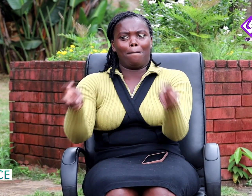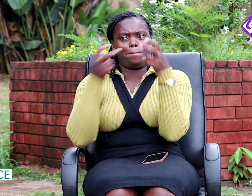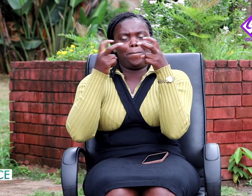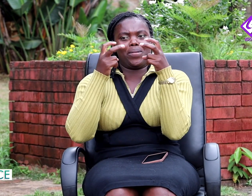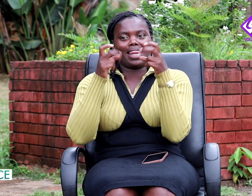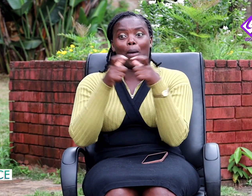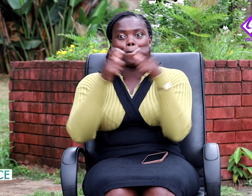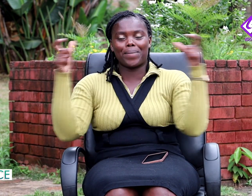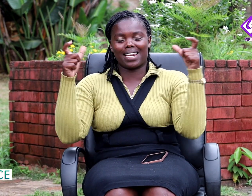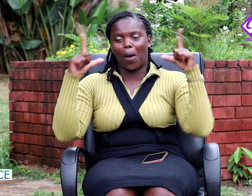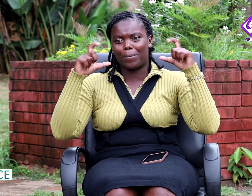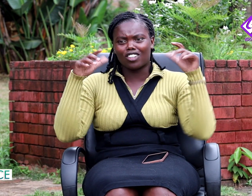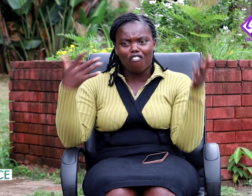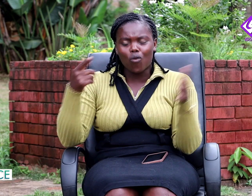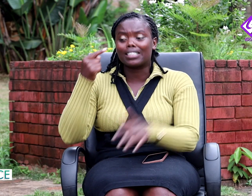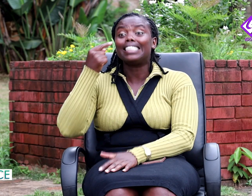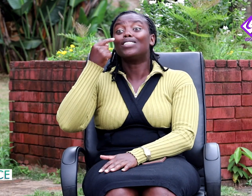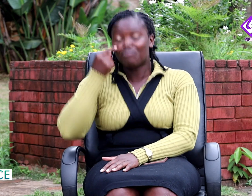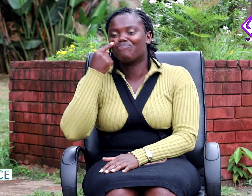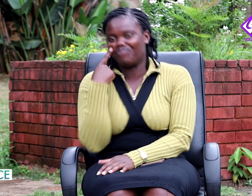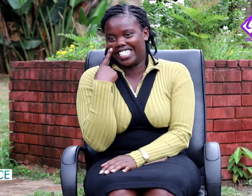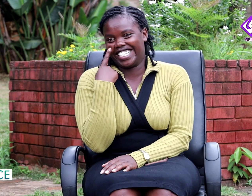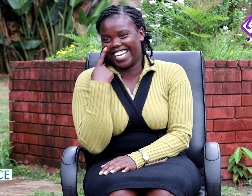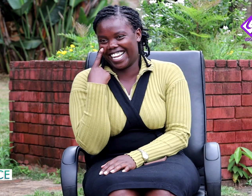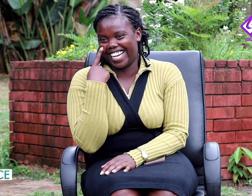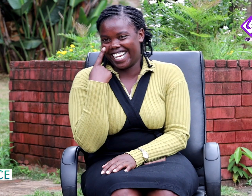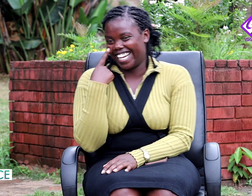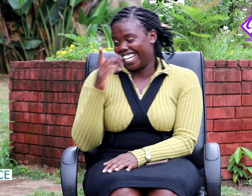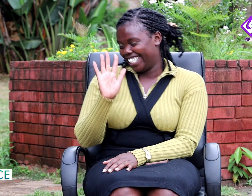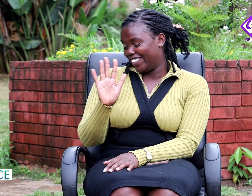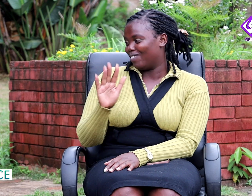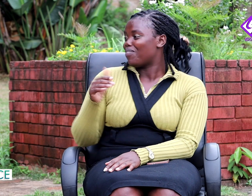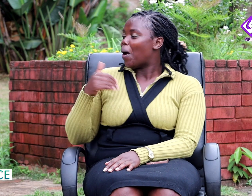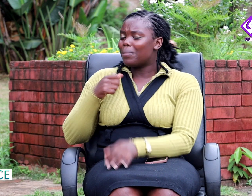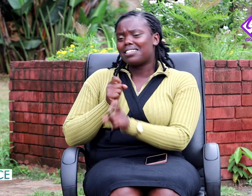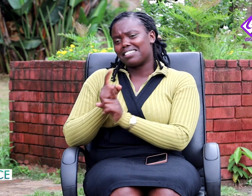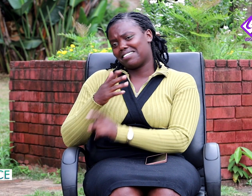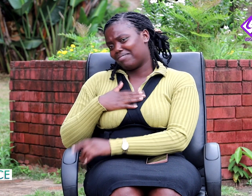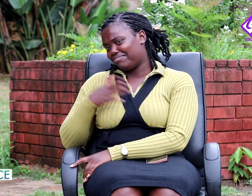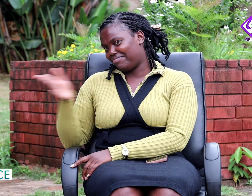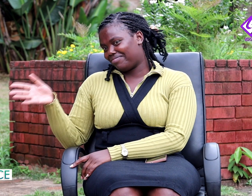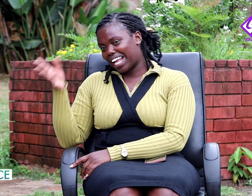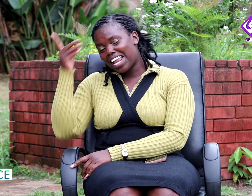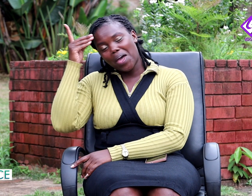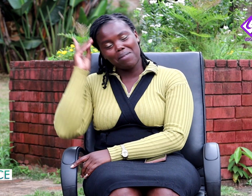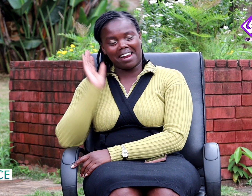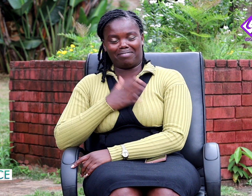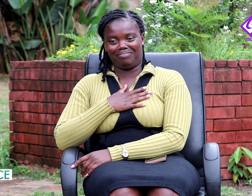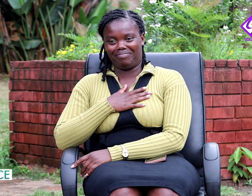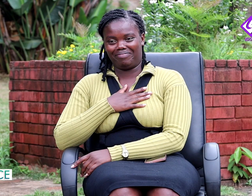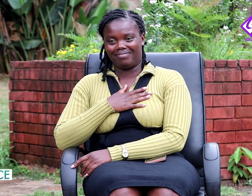100 Michelles, people are going to emulate what you do, and they are going to make the world a better place. To my